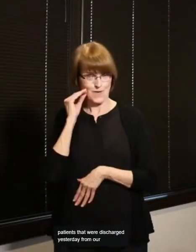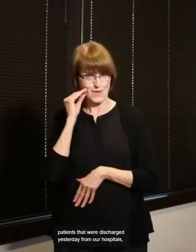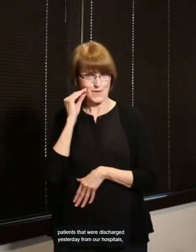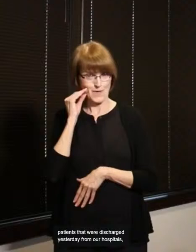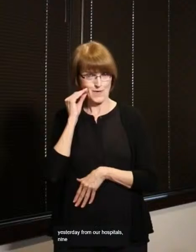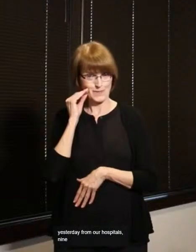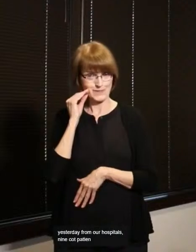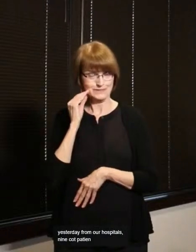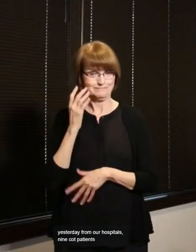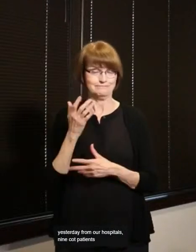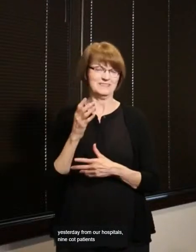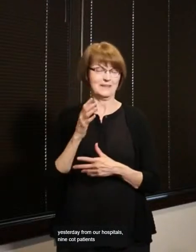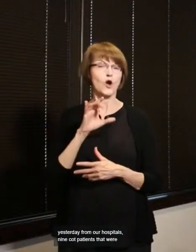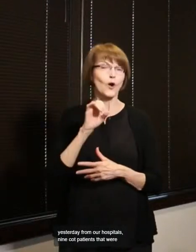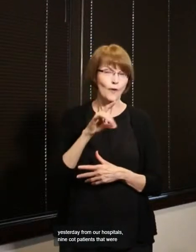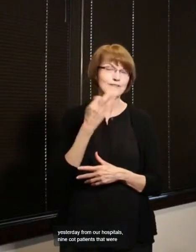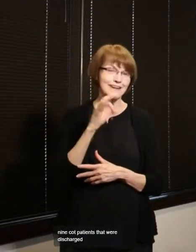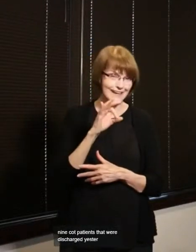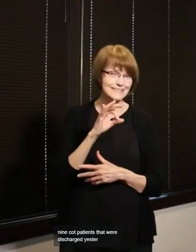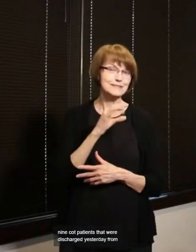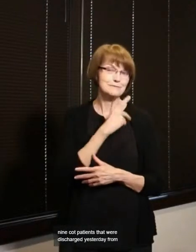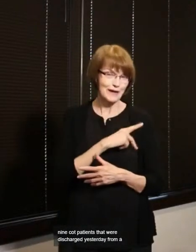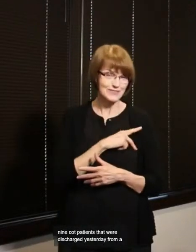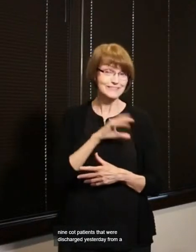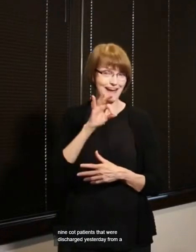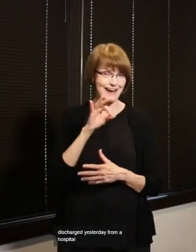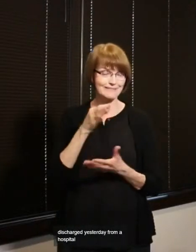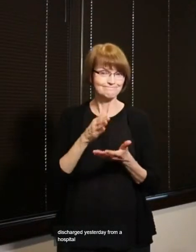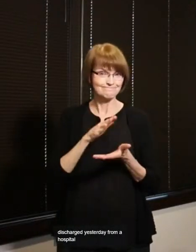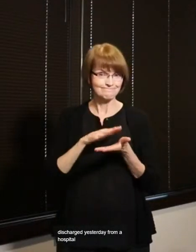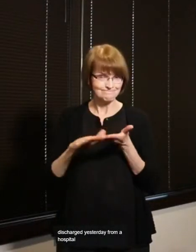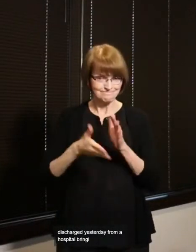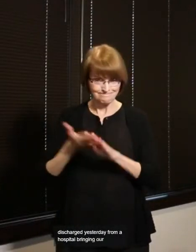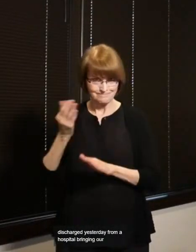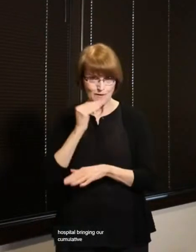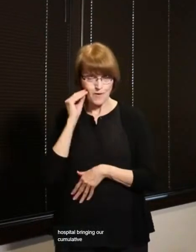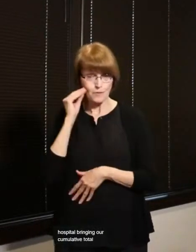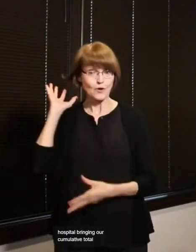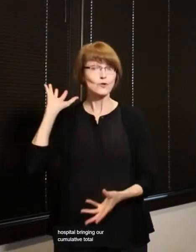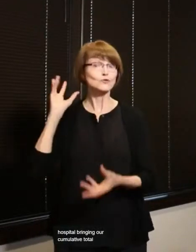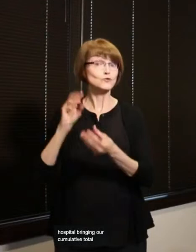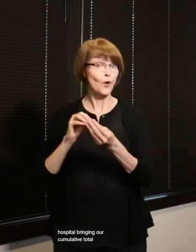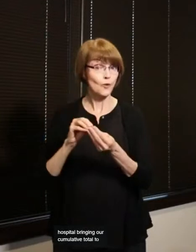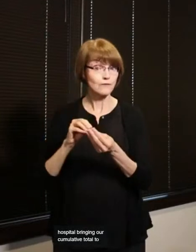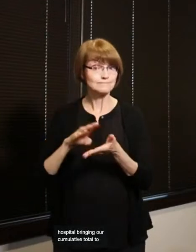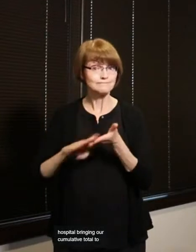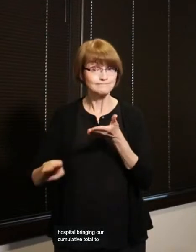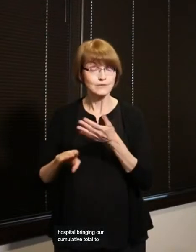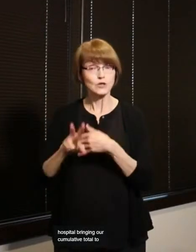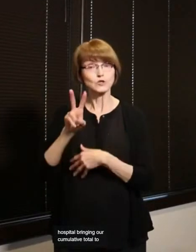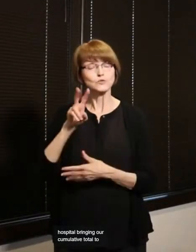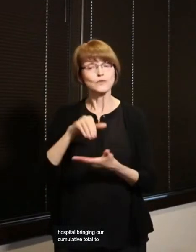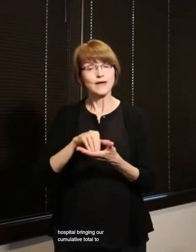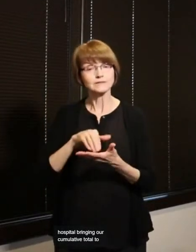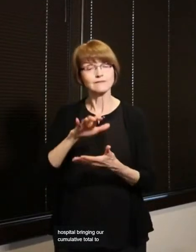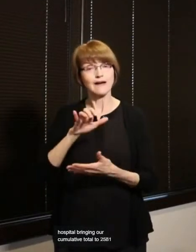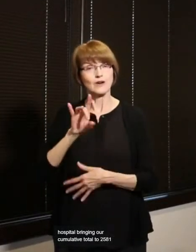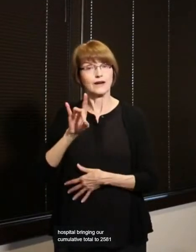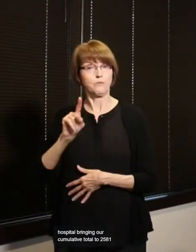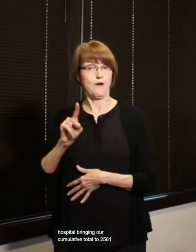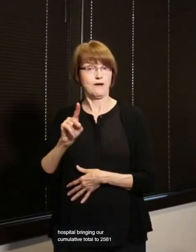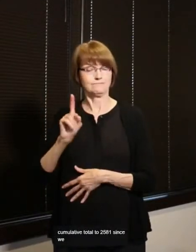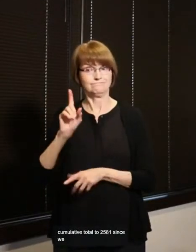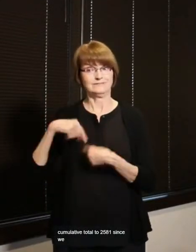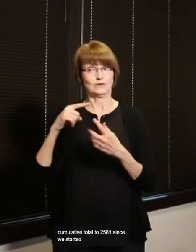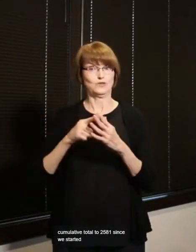9 COVID patients that were discharged yesterday from our hospital, bringing our cumulative total to 2,581